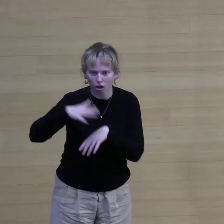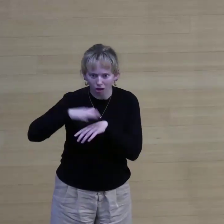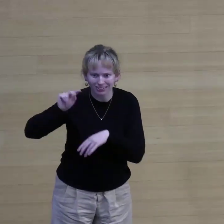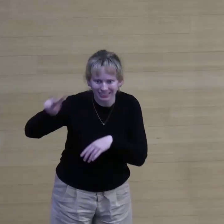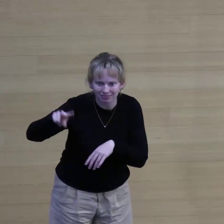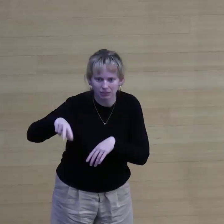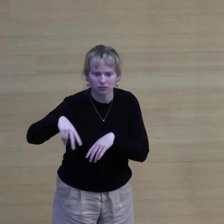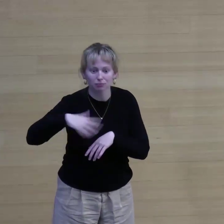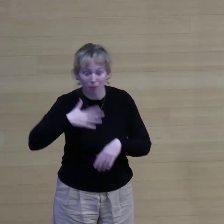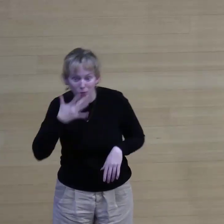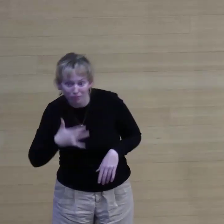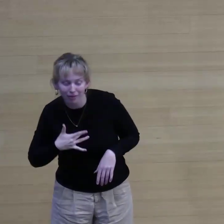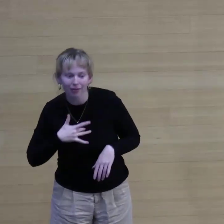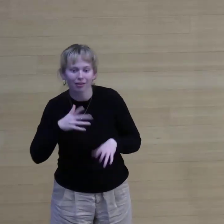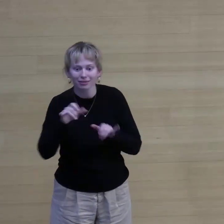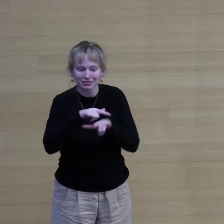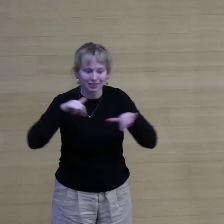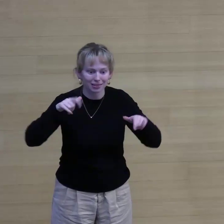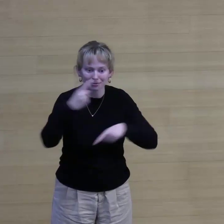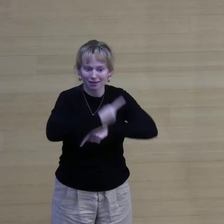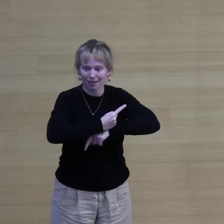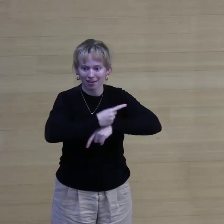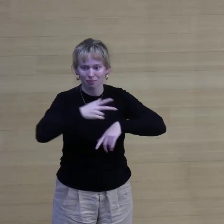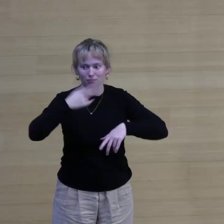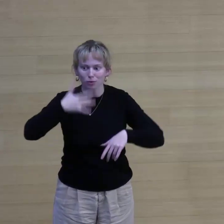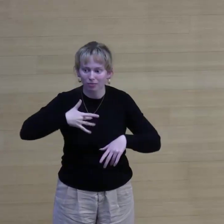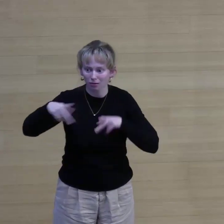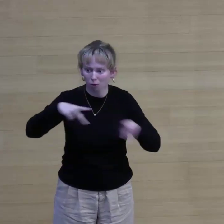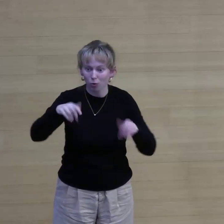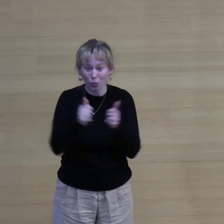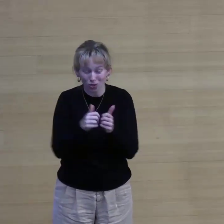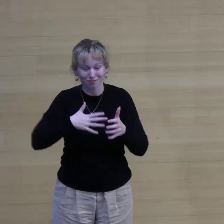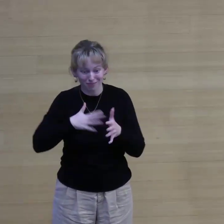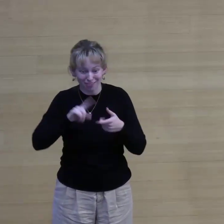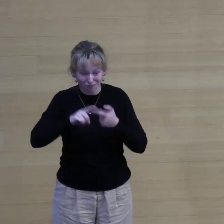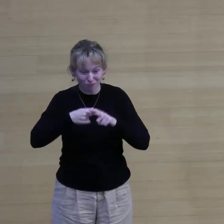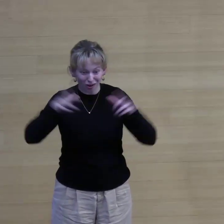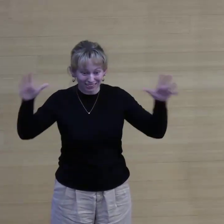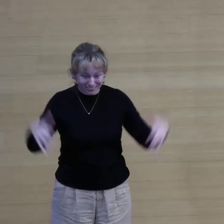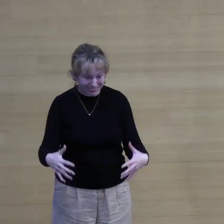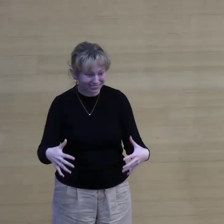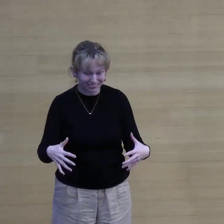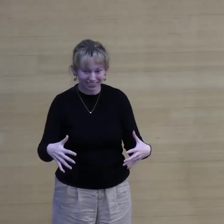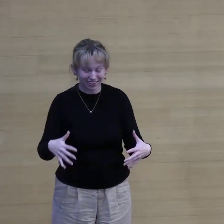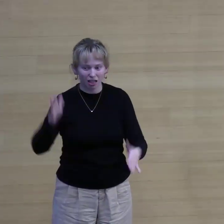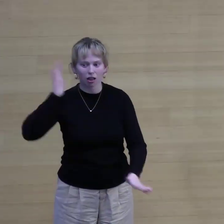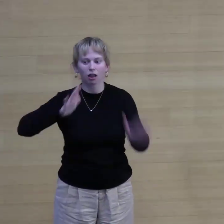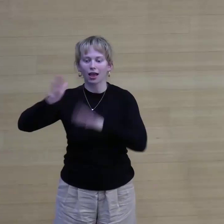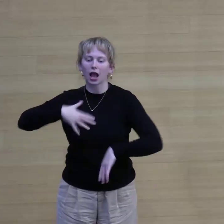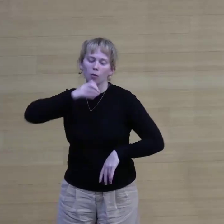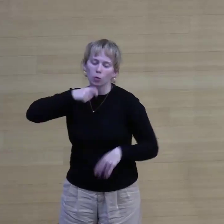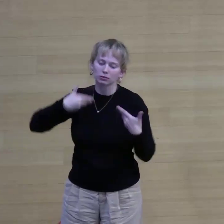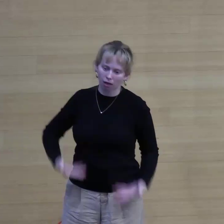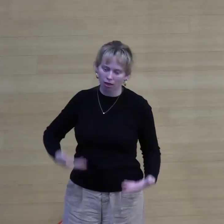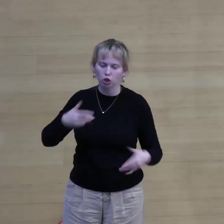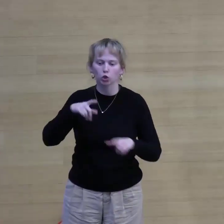And the day that we had my birthday party at my house with all my friends. Wow. Yeah, and back then this is how old I am. You